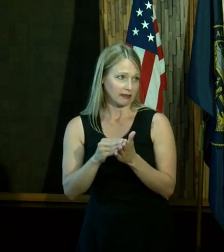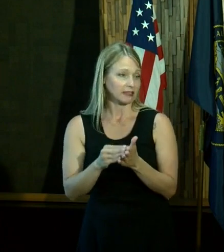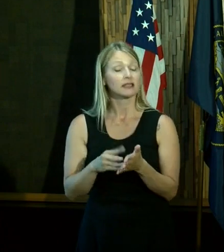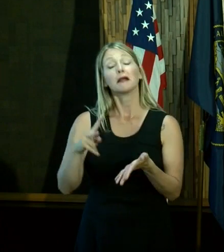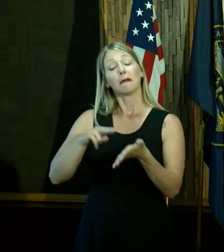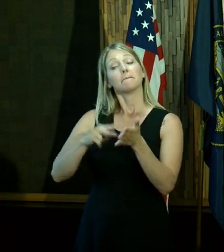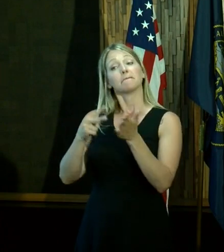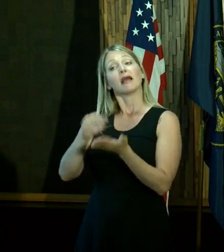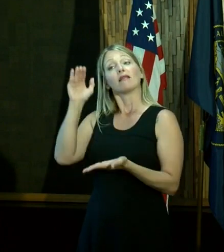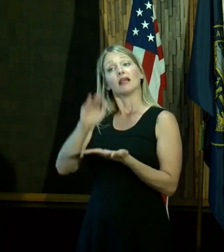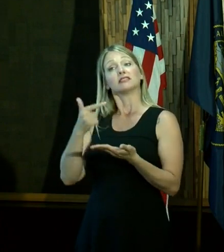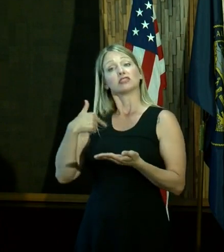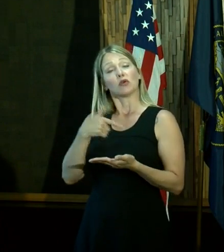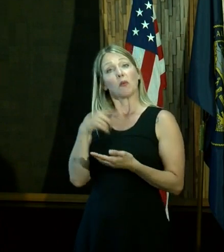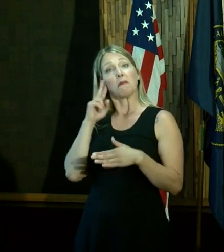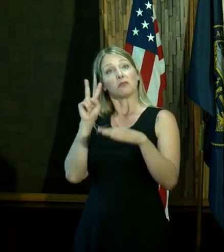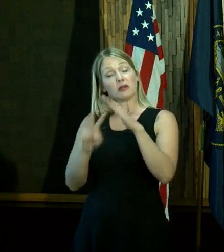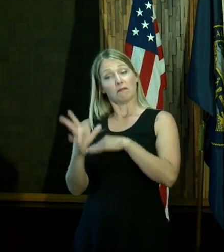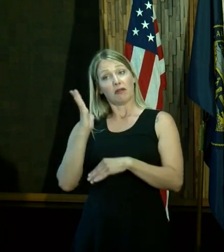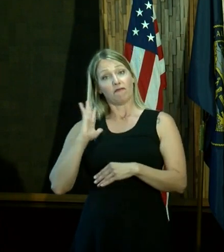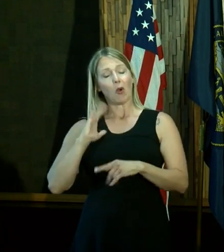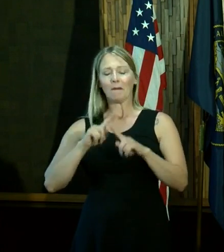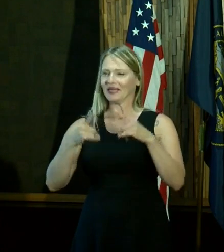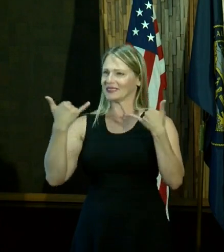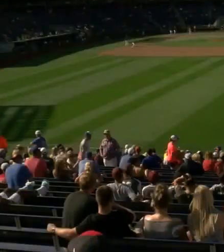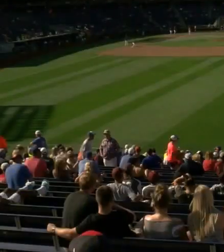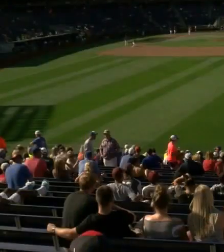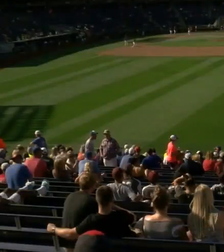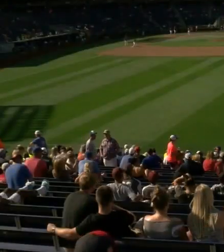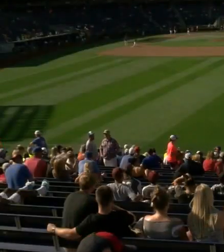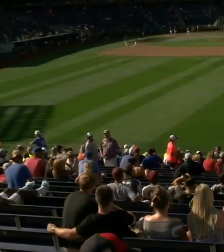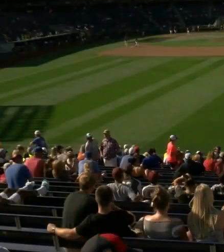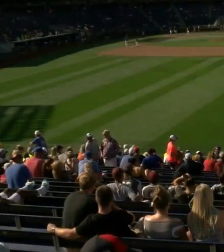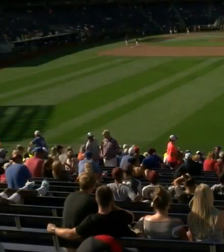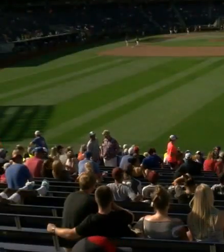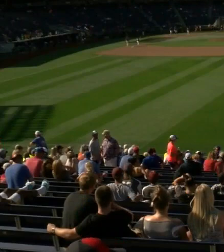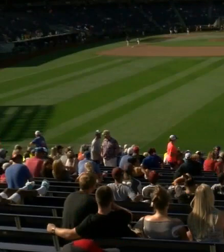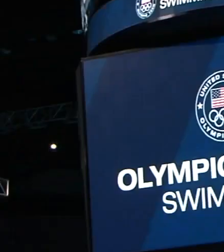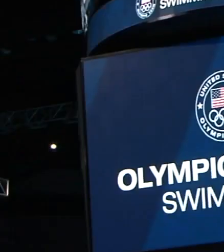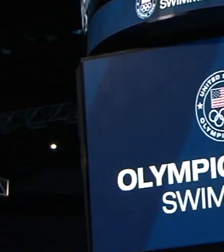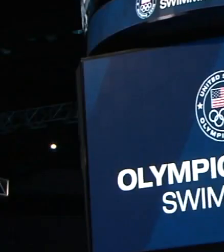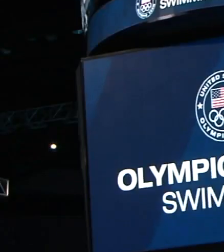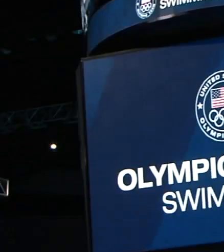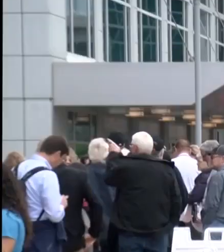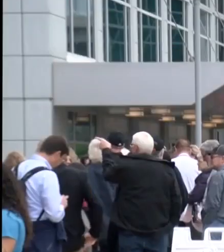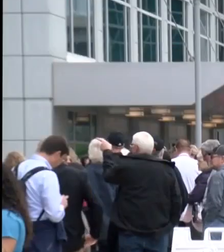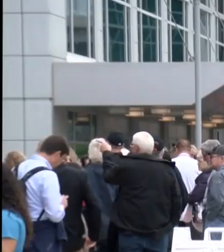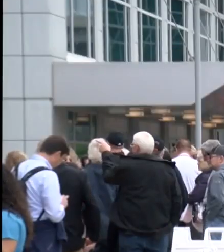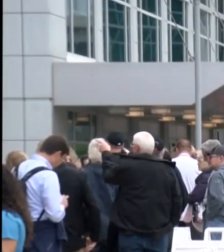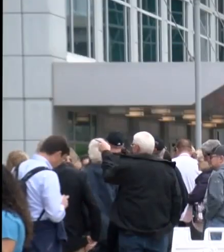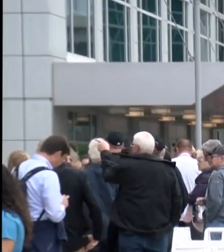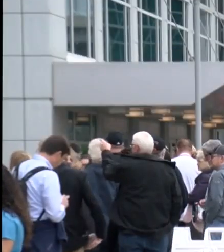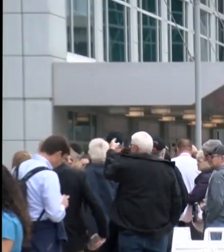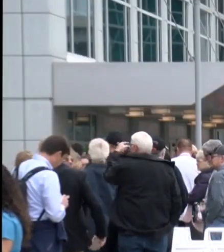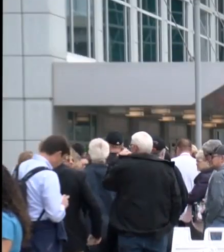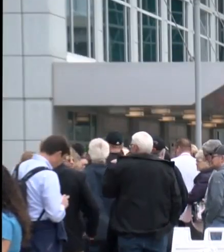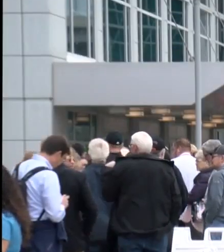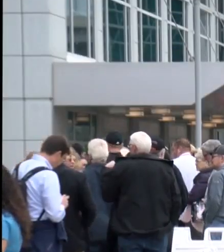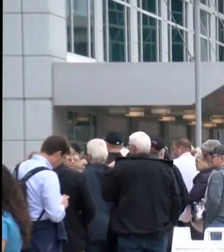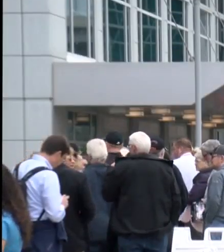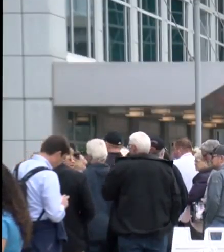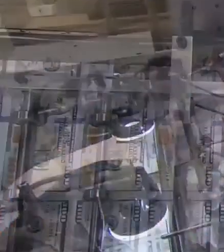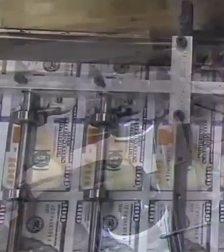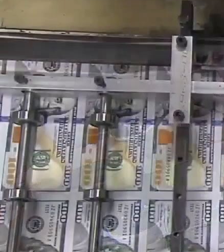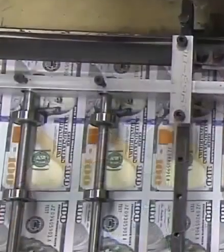originally thought, but it is still an enormous hole in the city budget. Canceling the College World Series, swim trials, and Berkshire Hathaway weekend